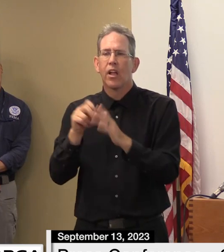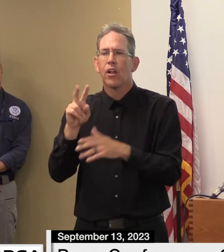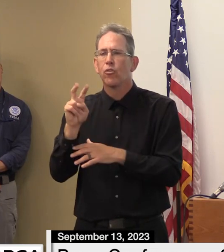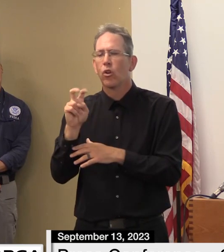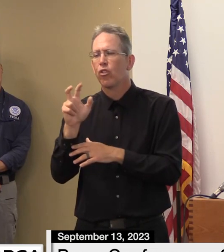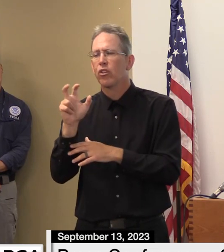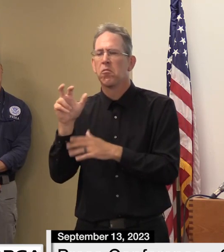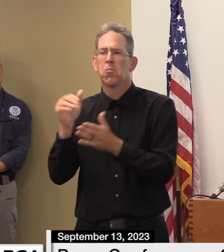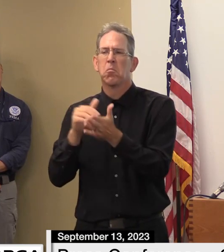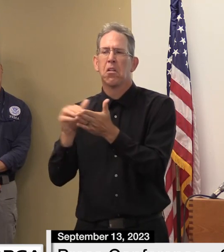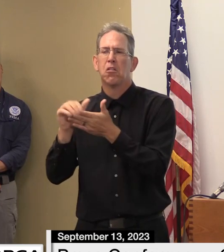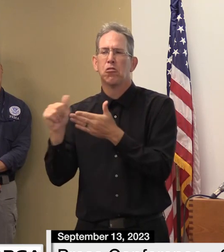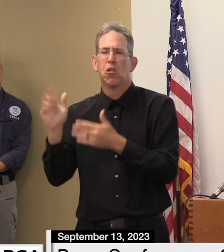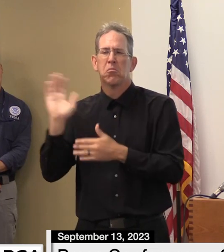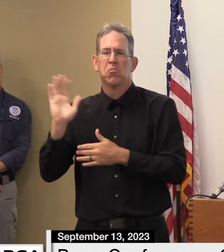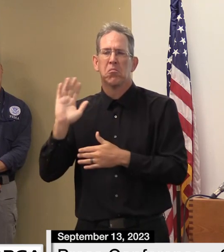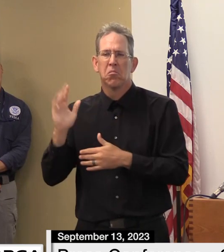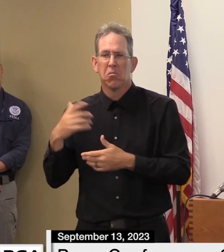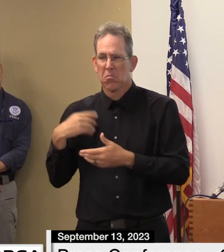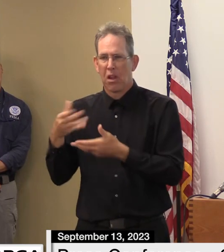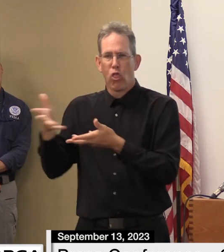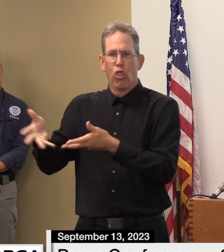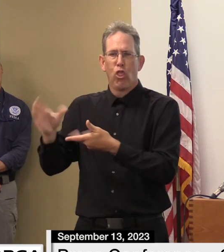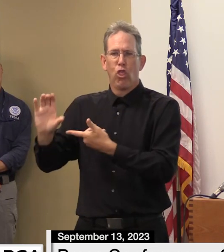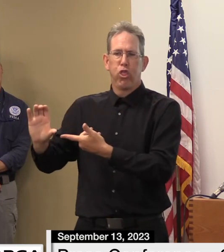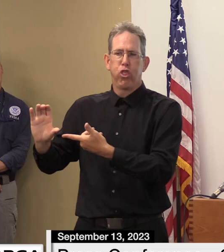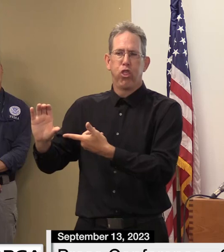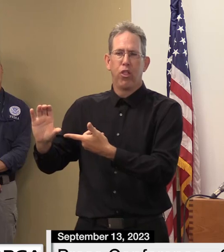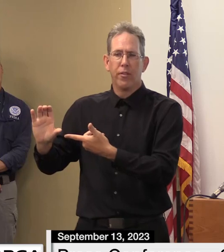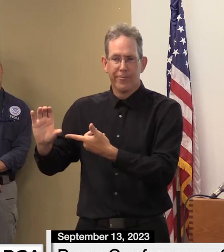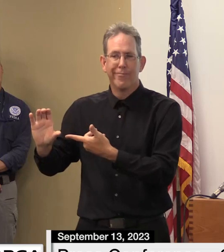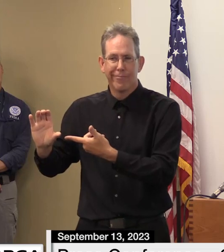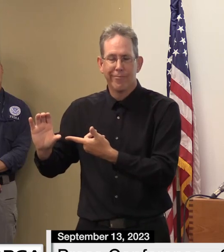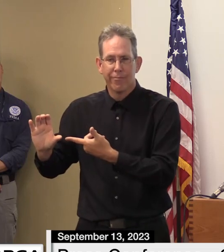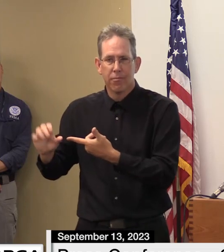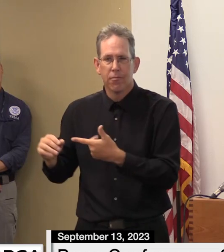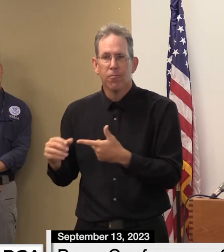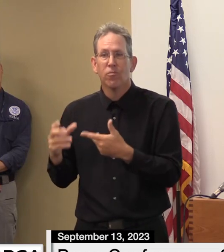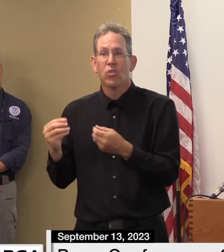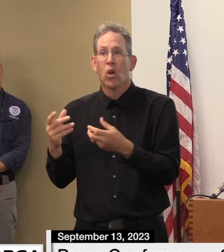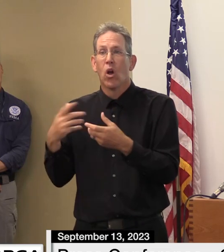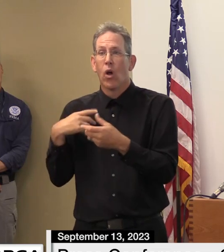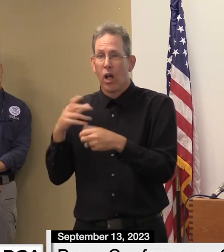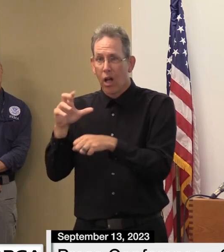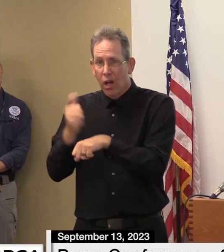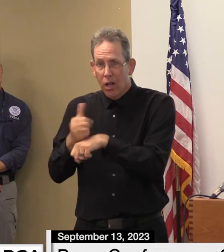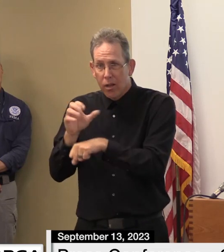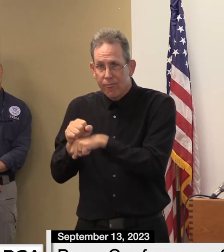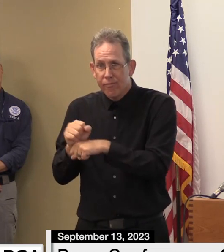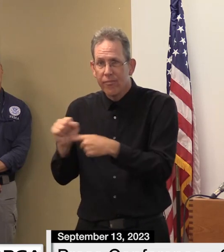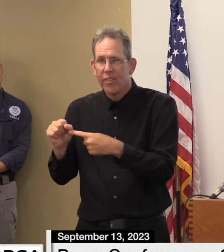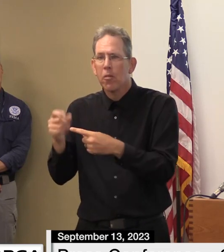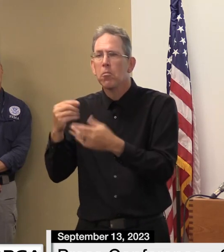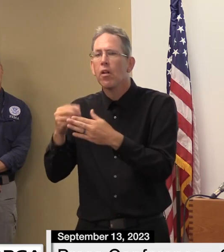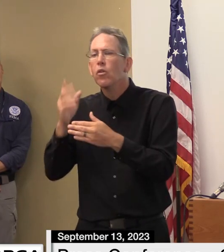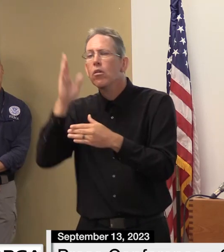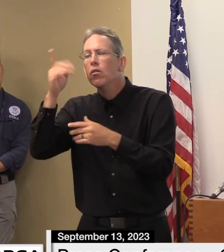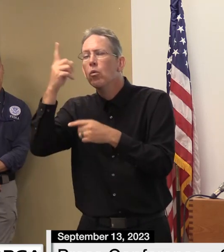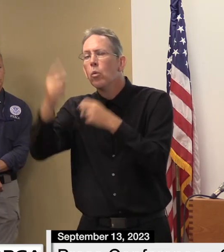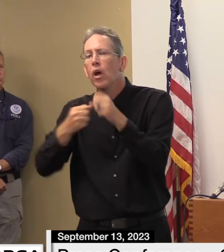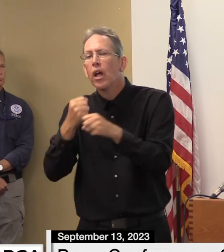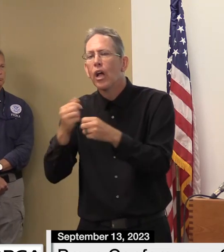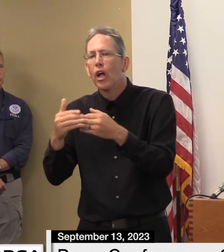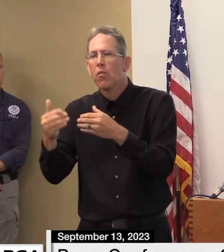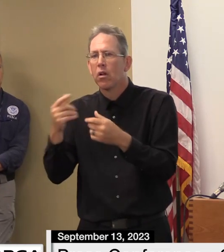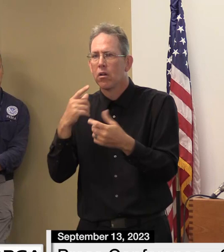$200, $300, $400 million sort of in its bank account, if you will. So this is money that's been appropriated or will be appropriated in the next year. But it has not